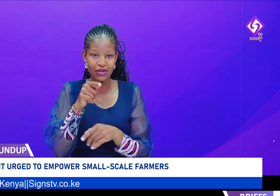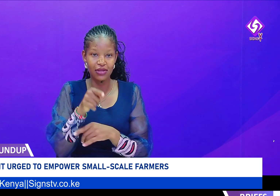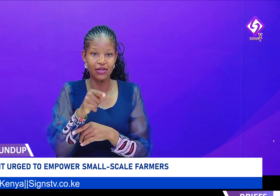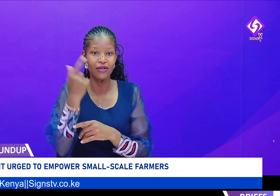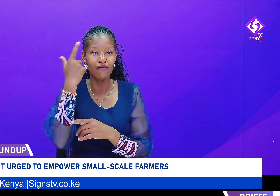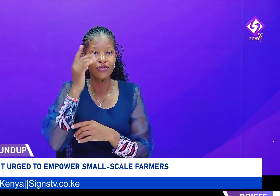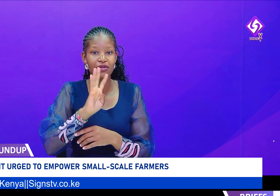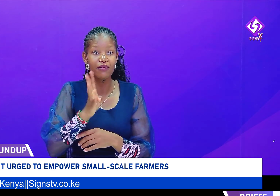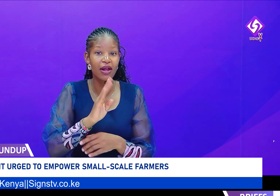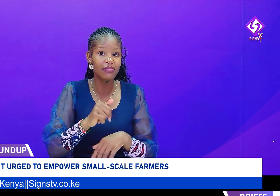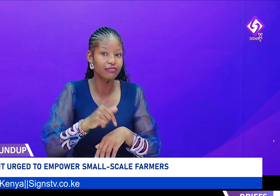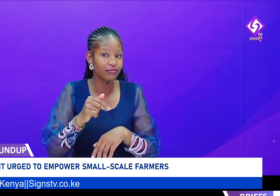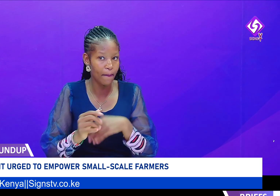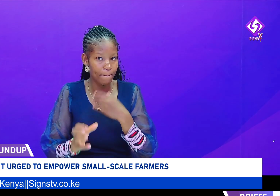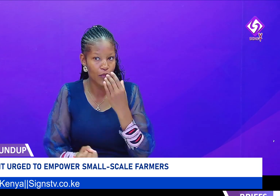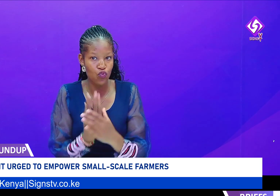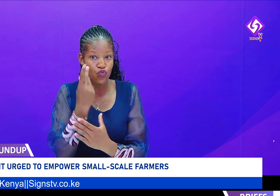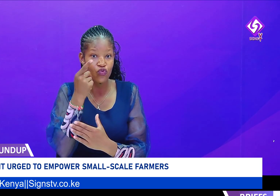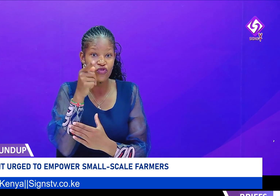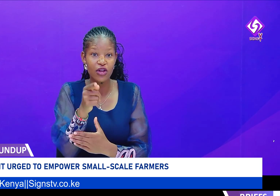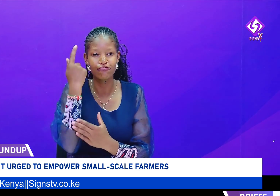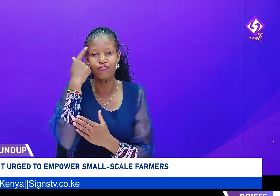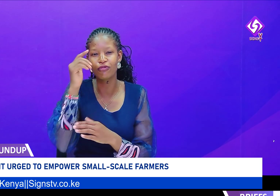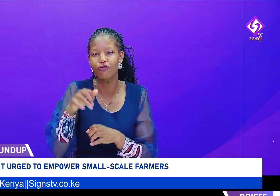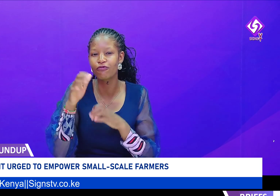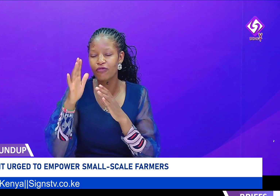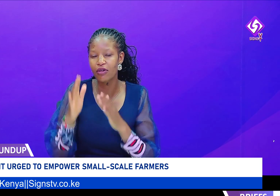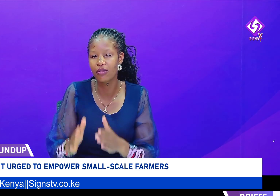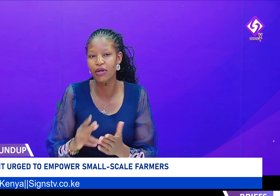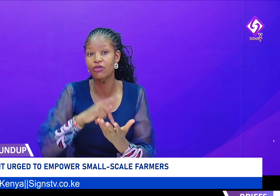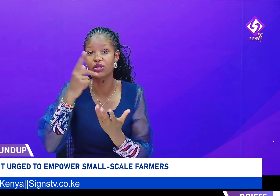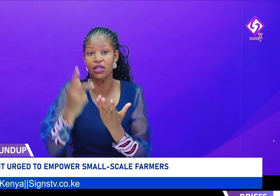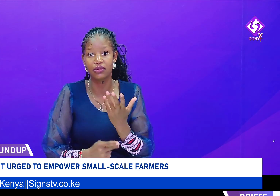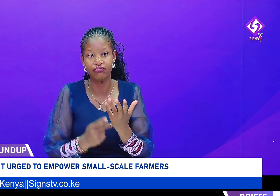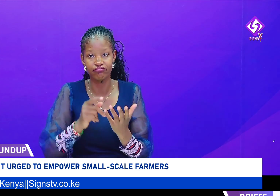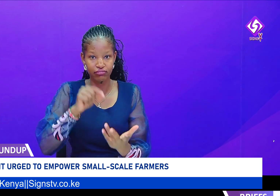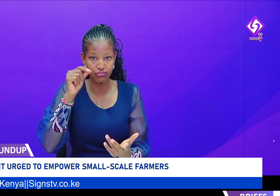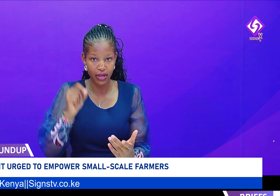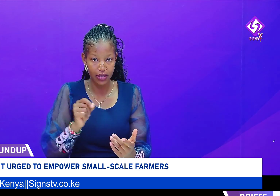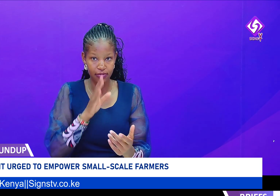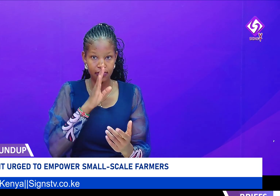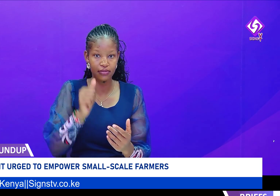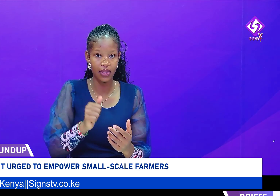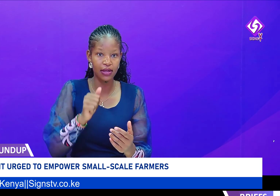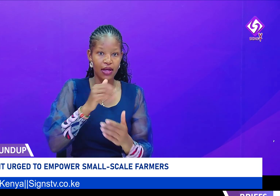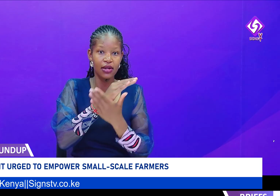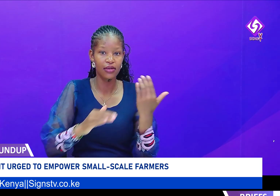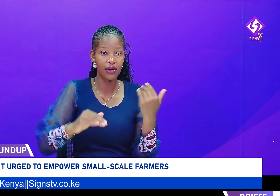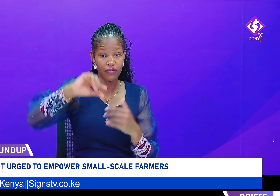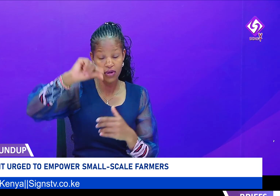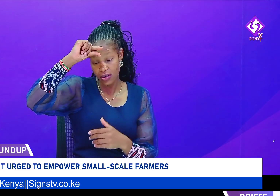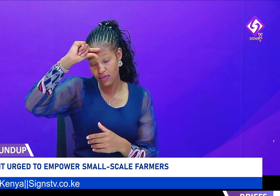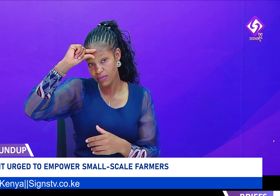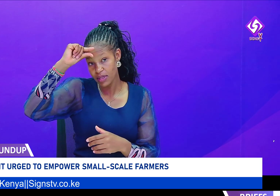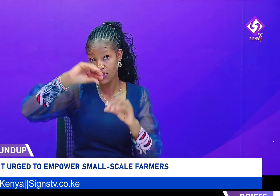Speaking during the launch of a sustainable farming project funded by non-governmental organization, Gapeka